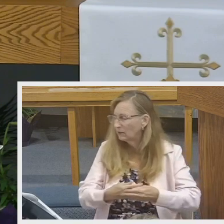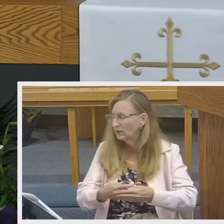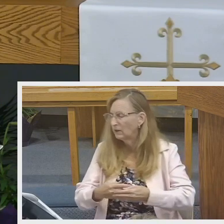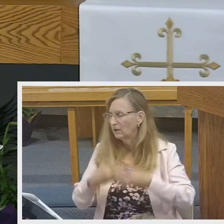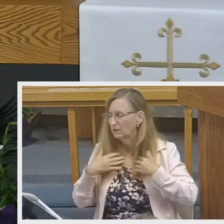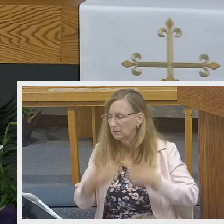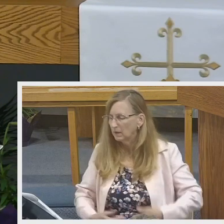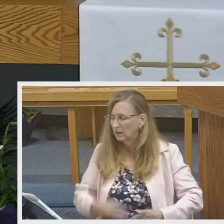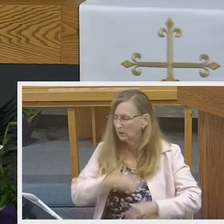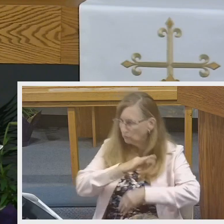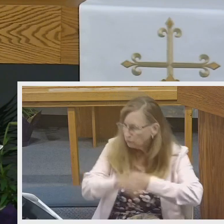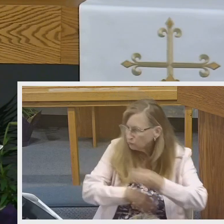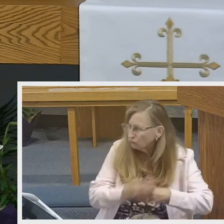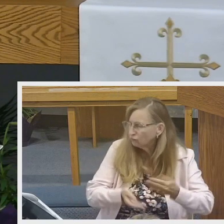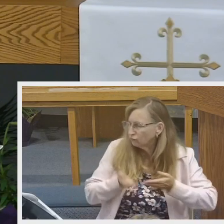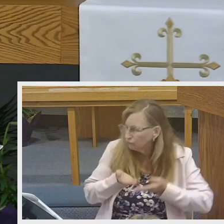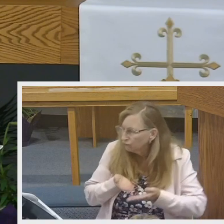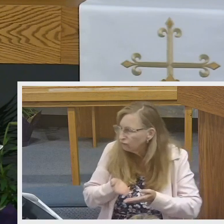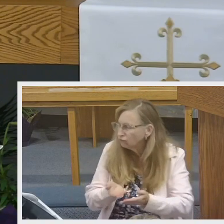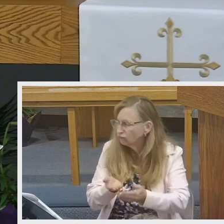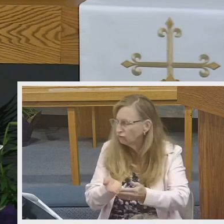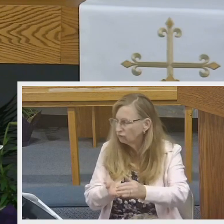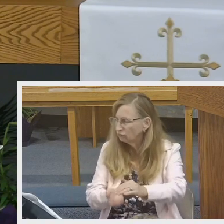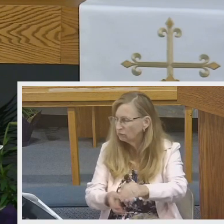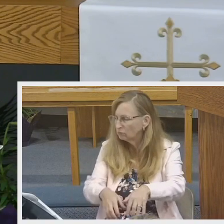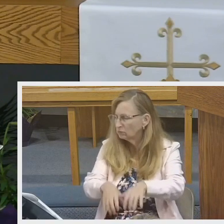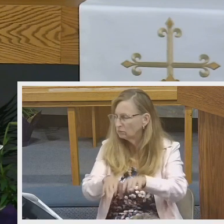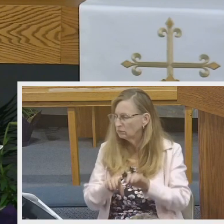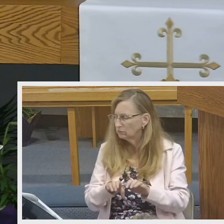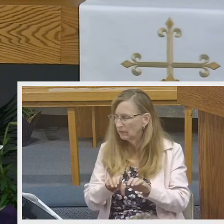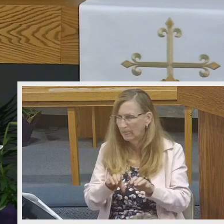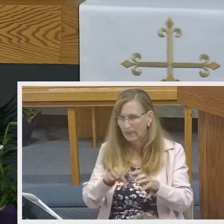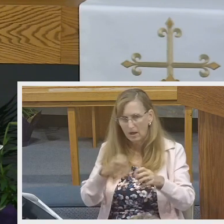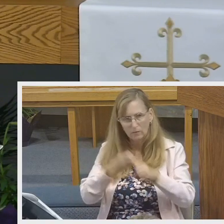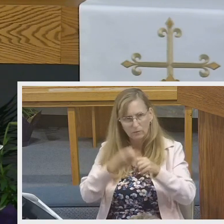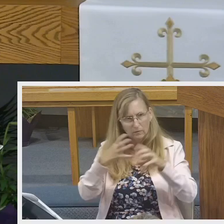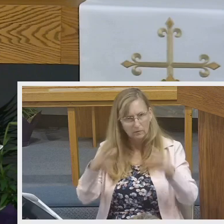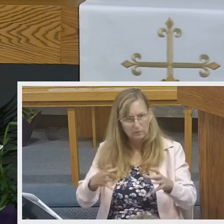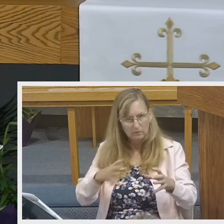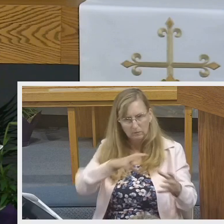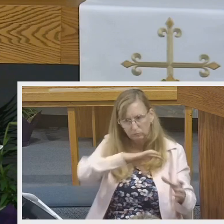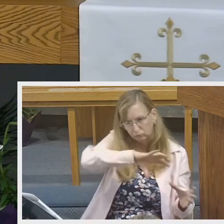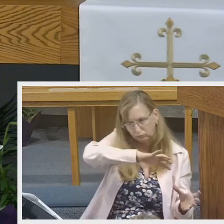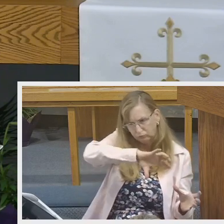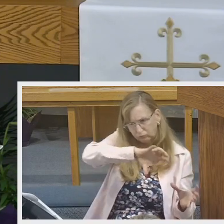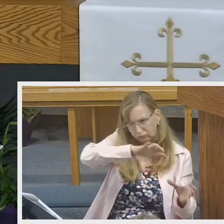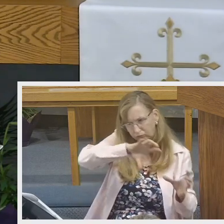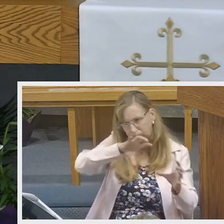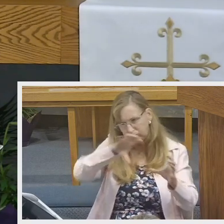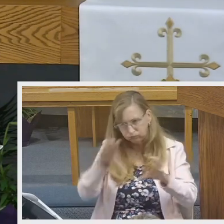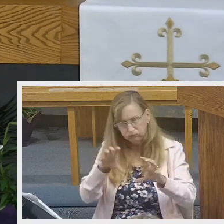rock. Then he rolled a stone against the entrance of the tomb.